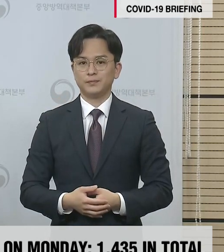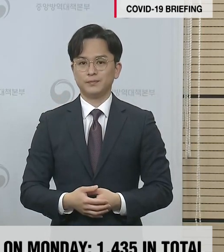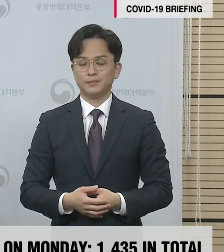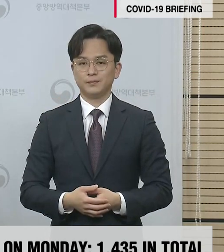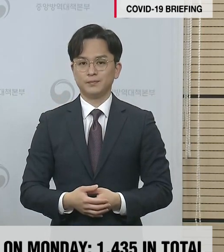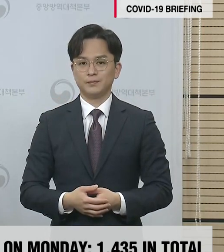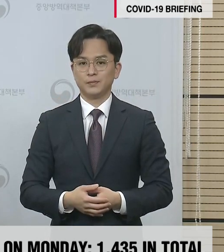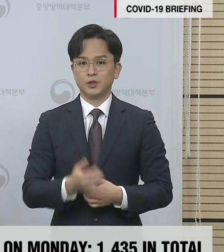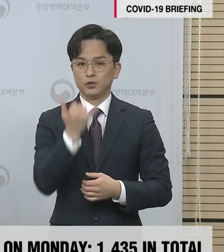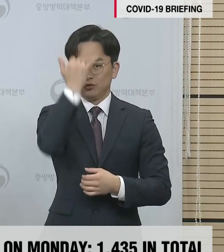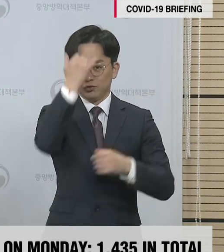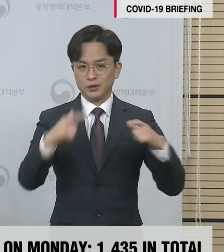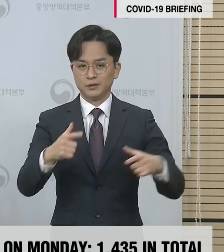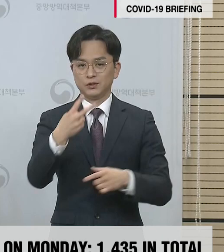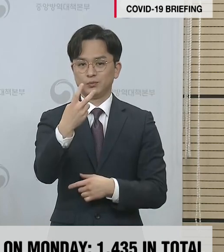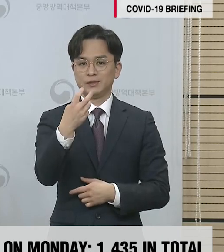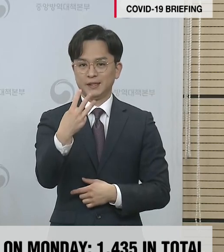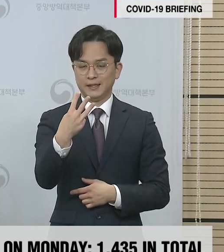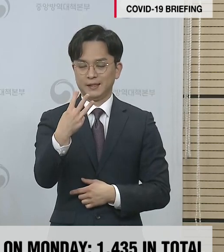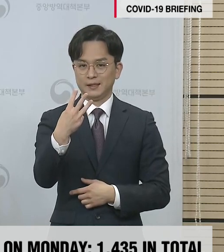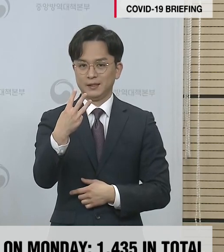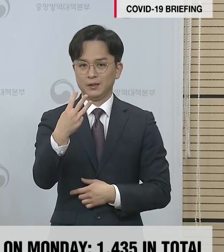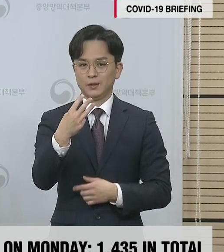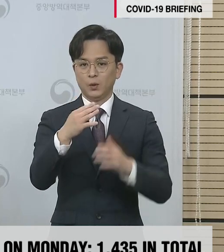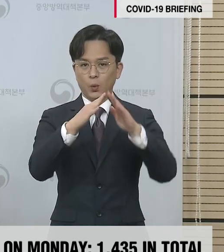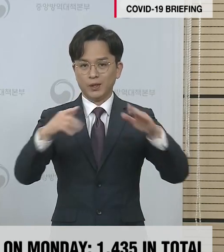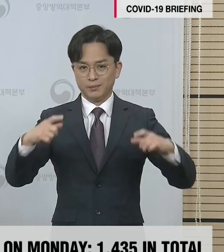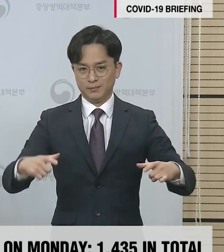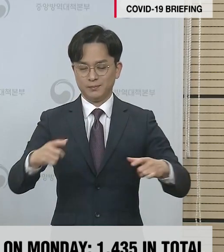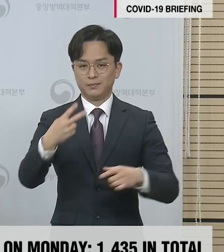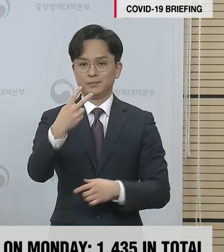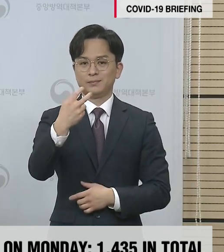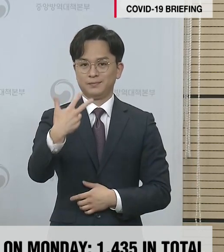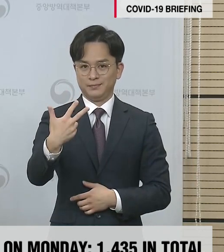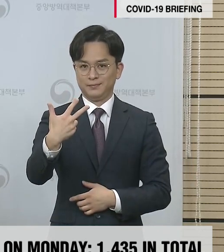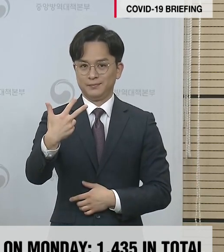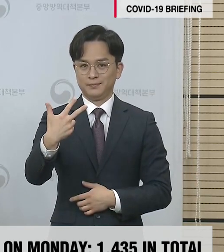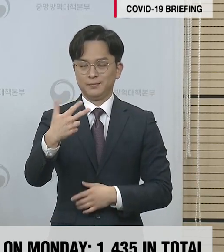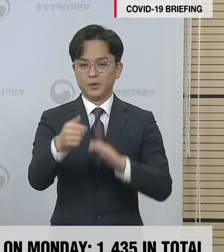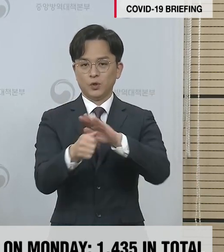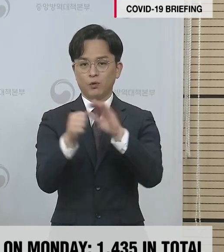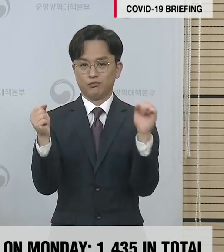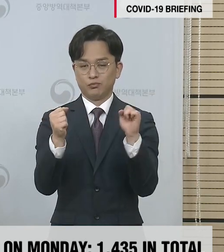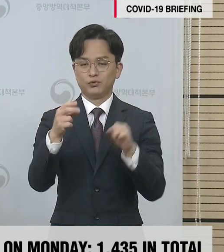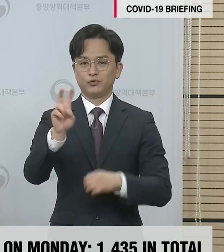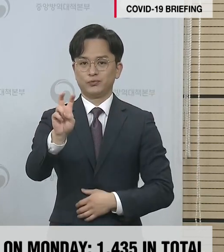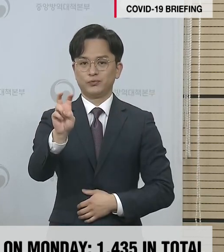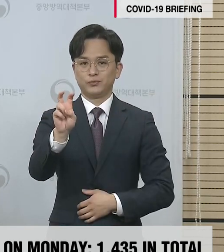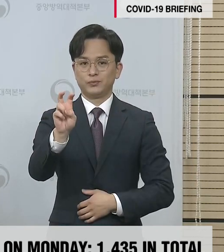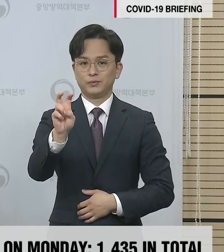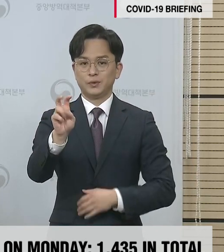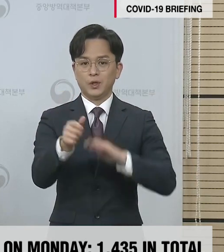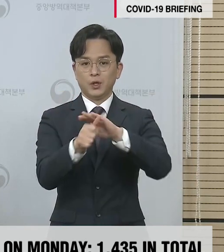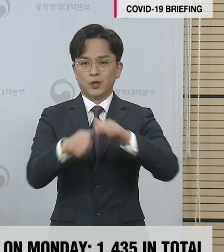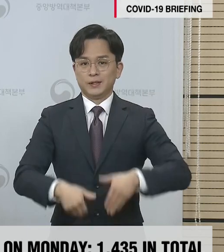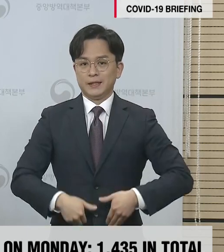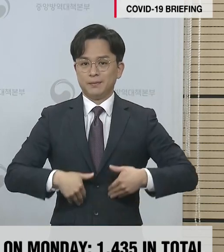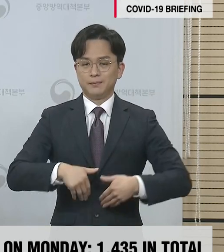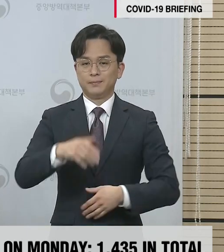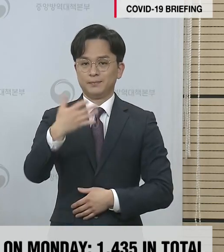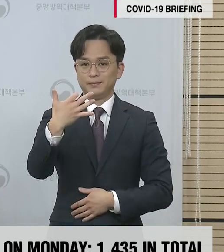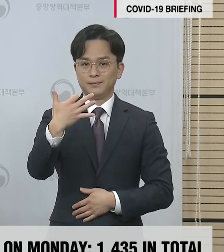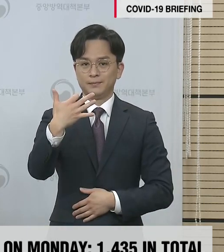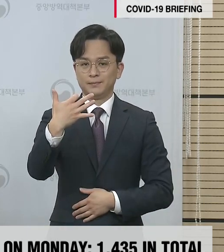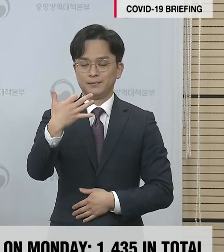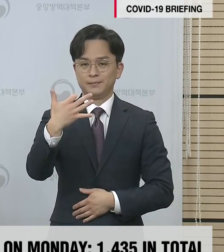reported in the non-metropolitan area. In Chungcheong, we have 33, Honam 27, in Gyeongbuk 20 cases,